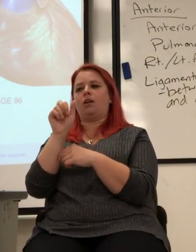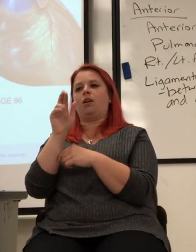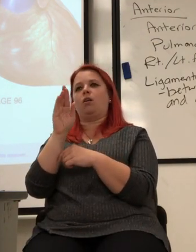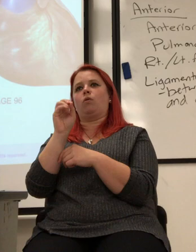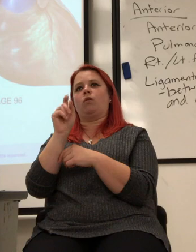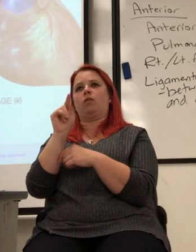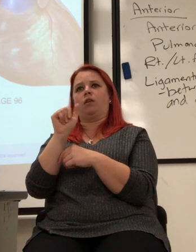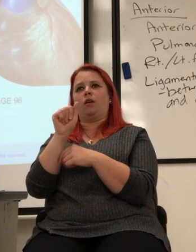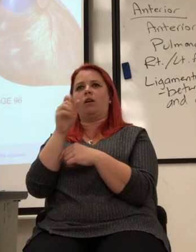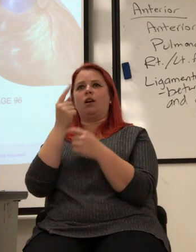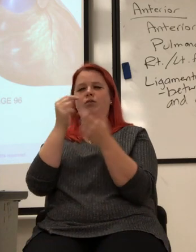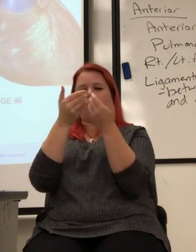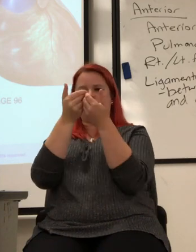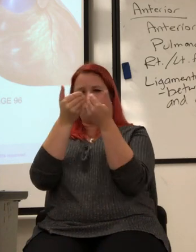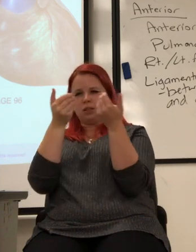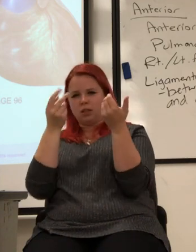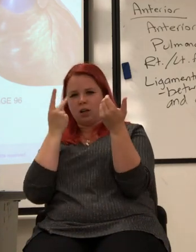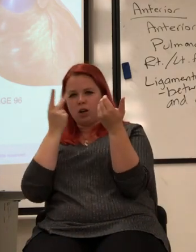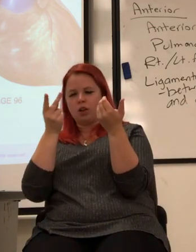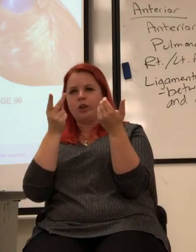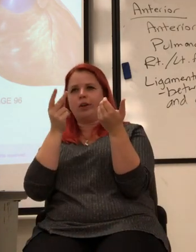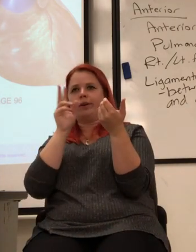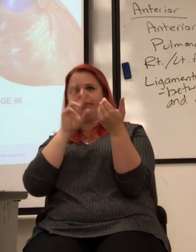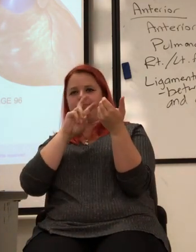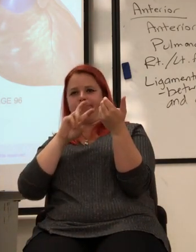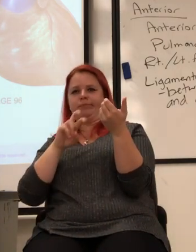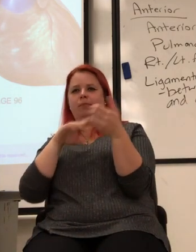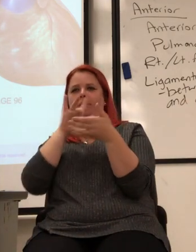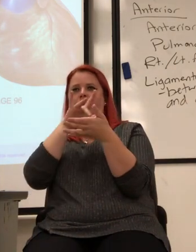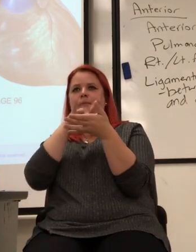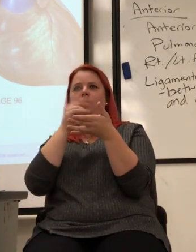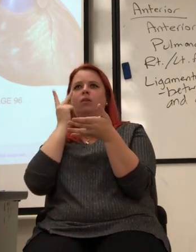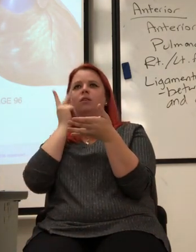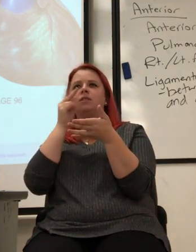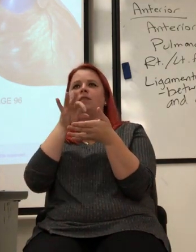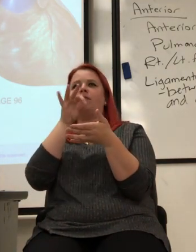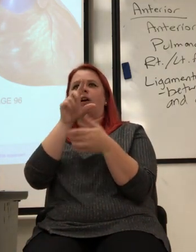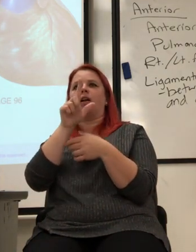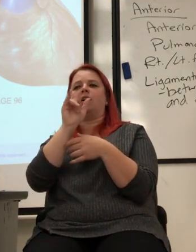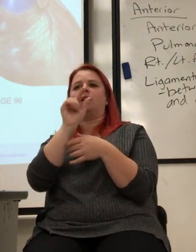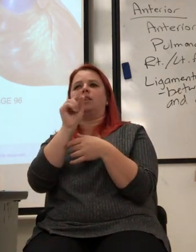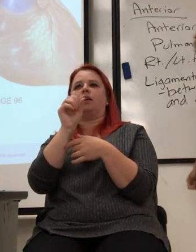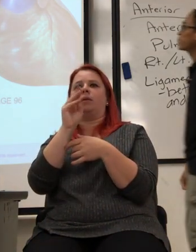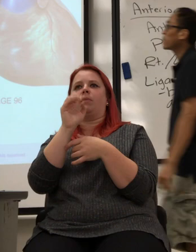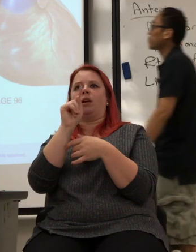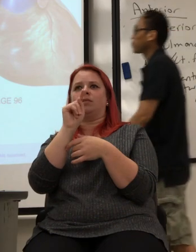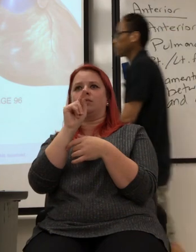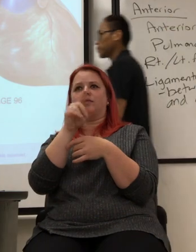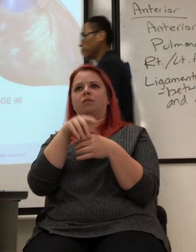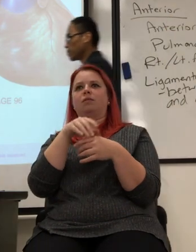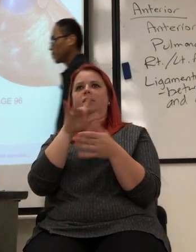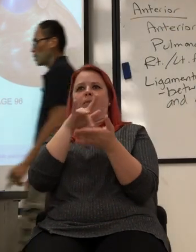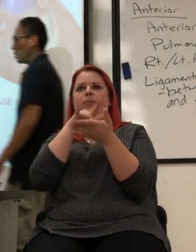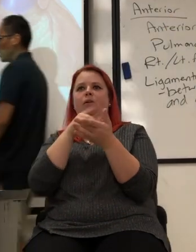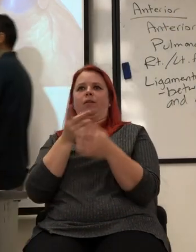look in between, see if you can see something that looks like a ligament between the two.